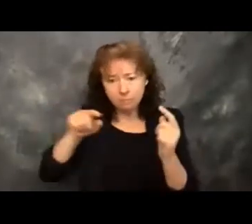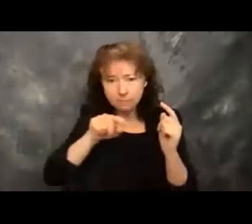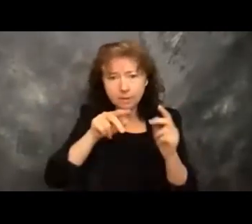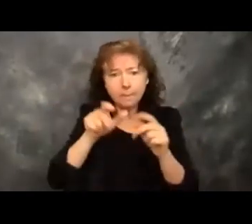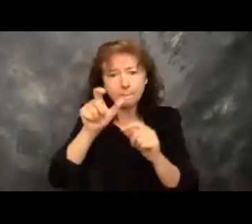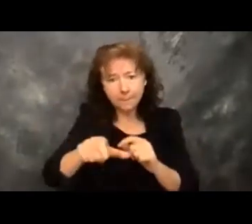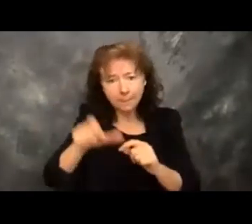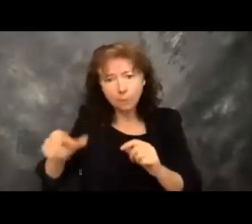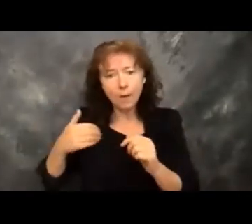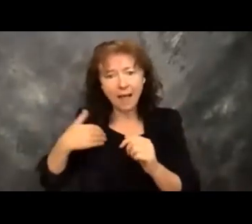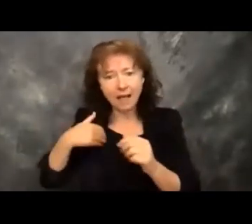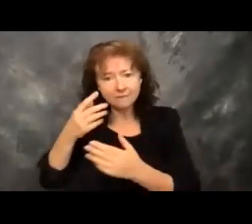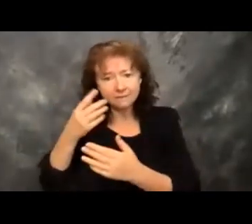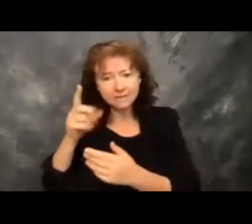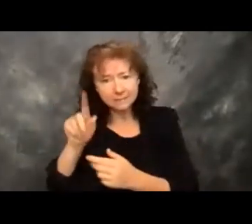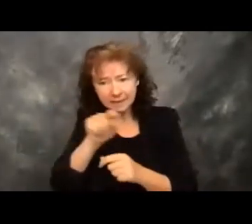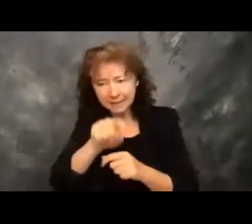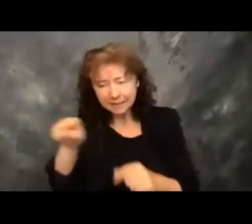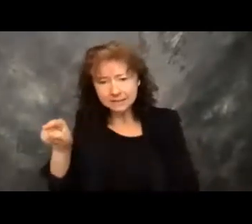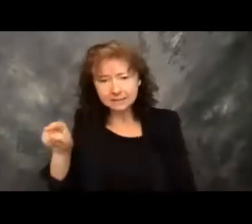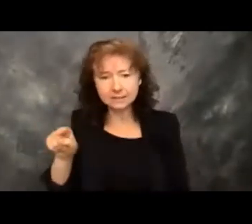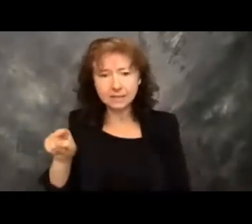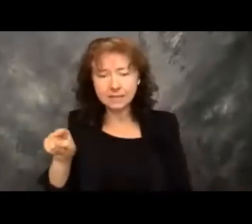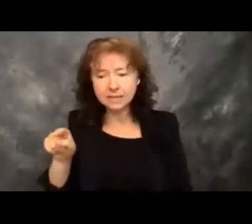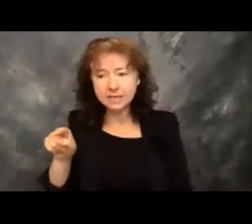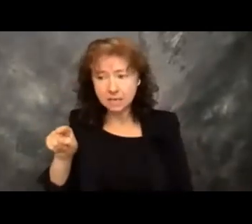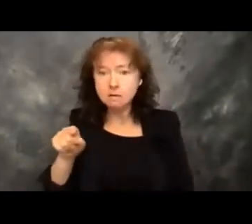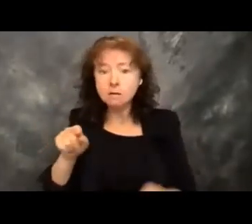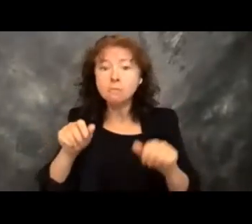are have not any